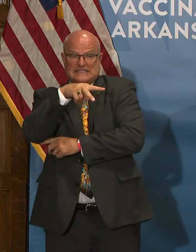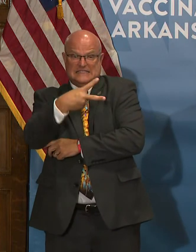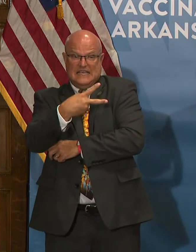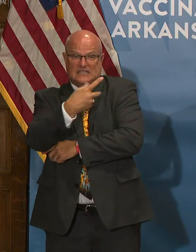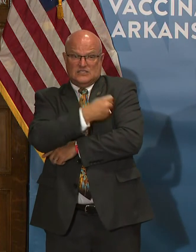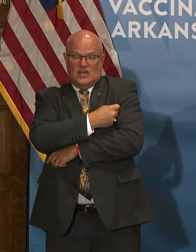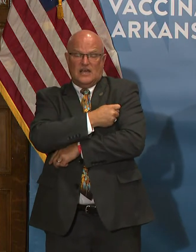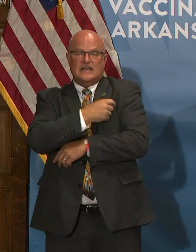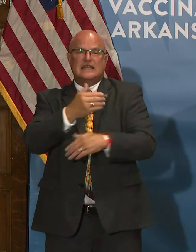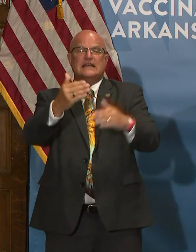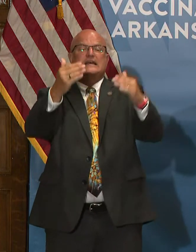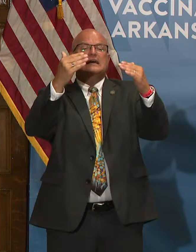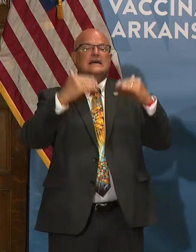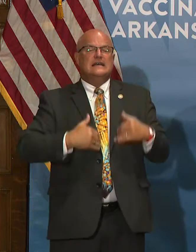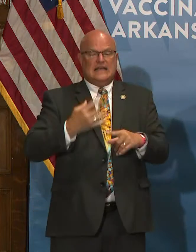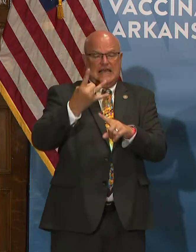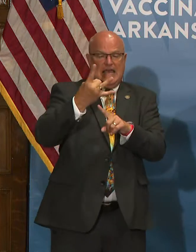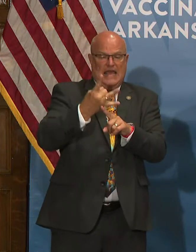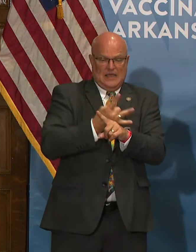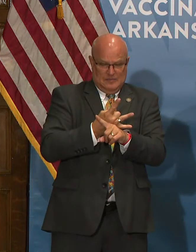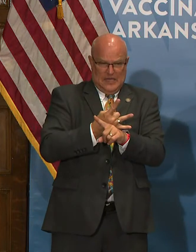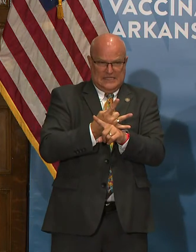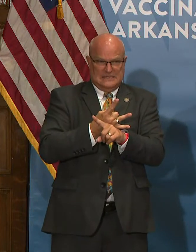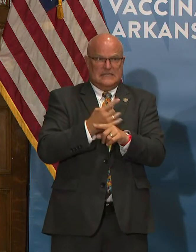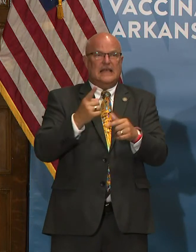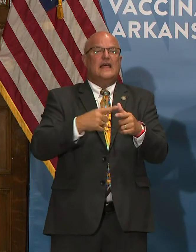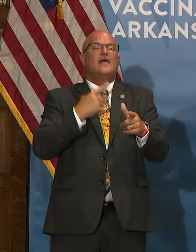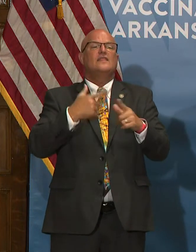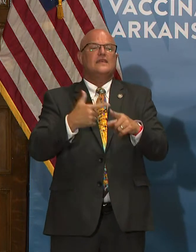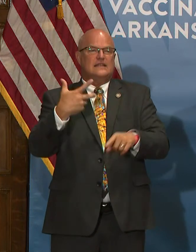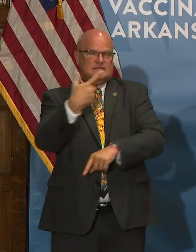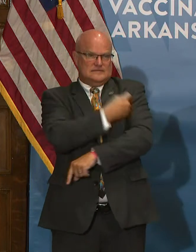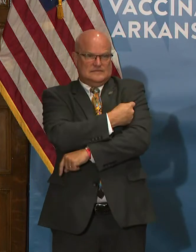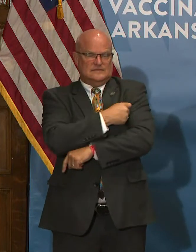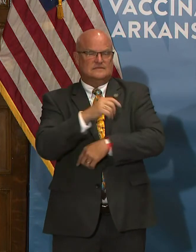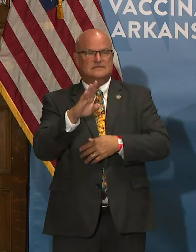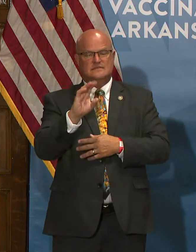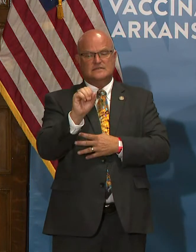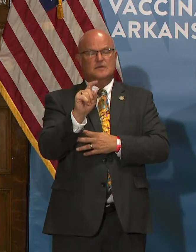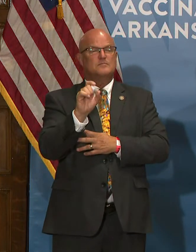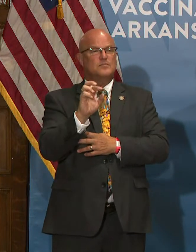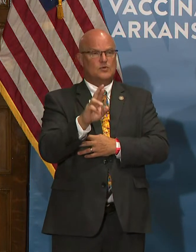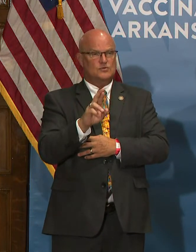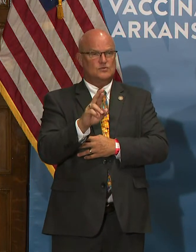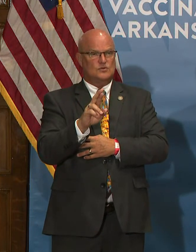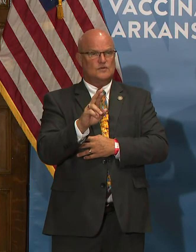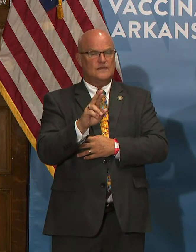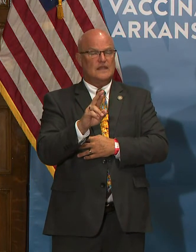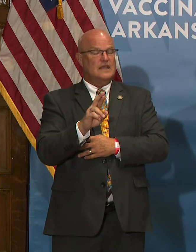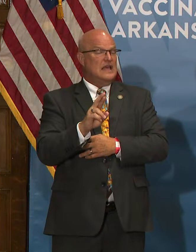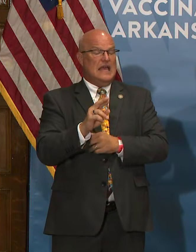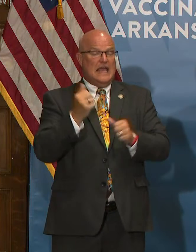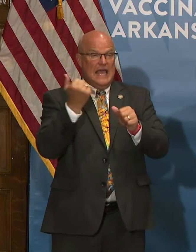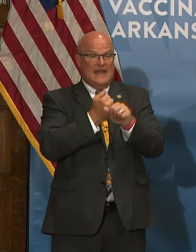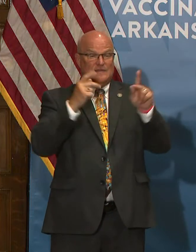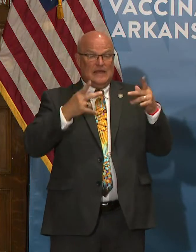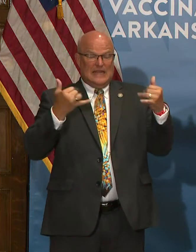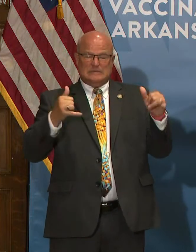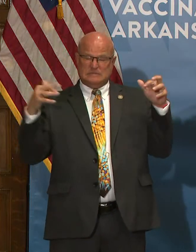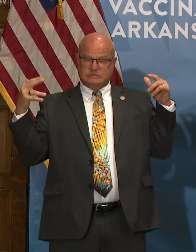dose. And there's a reason for that, which we will discuss in coming weeks. But right now, we don't believe that everybody needs a